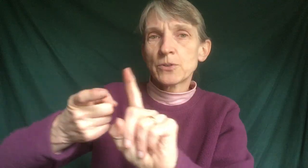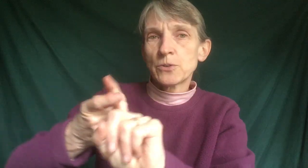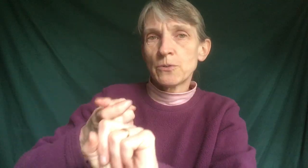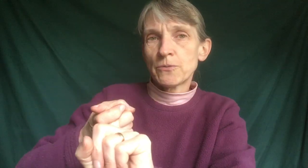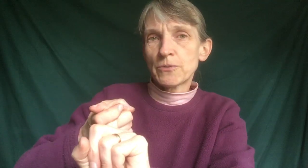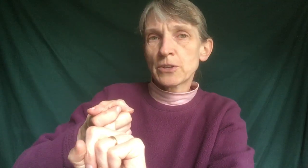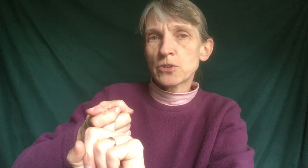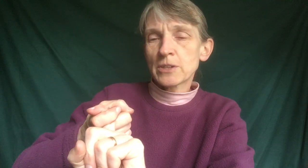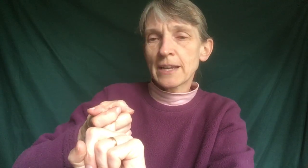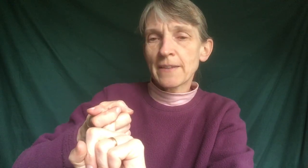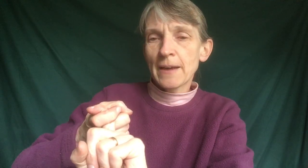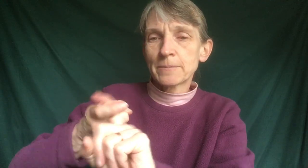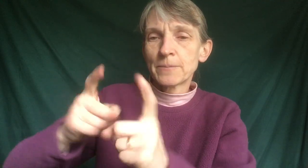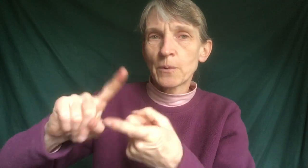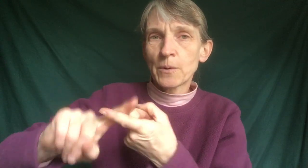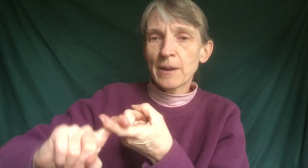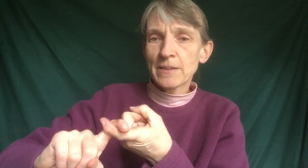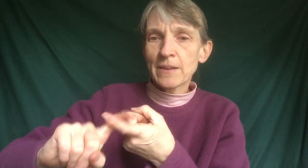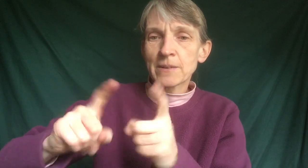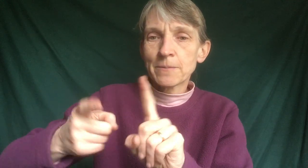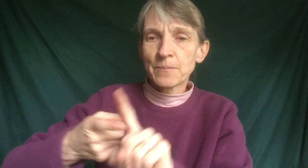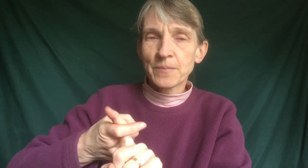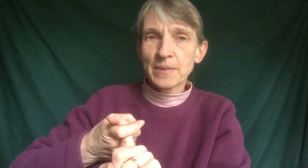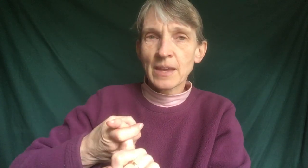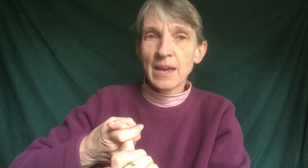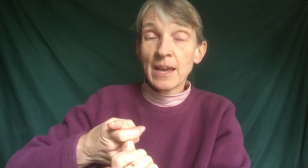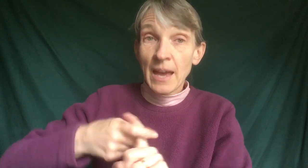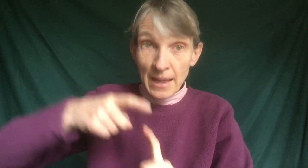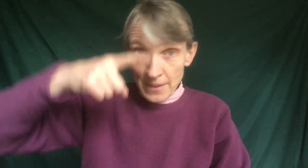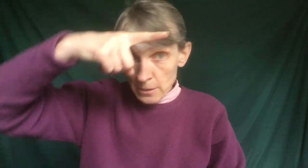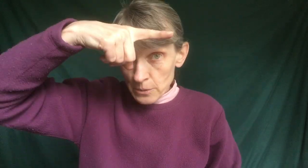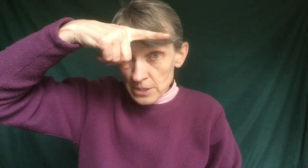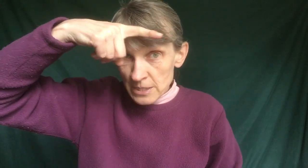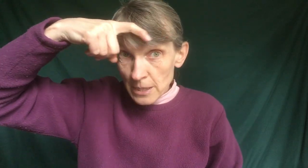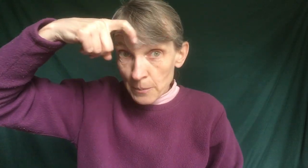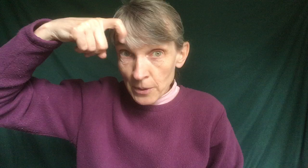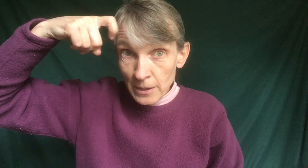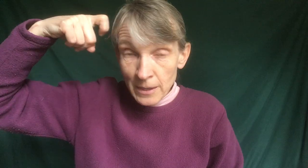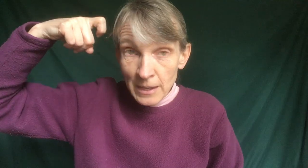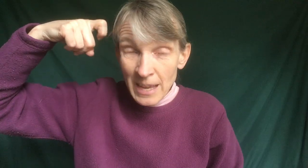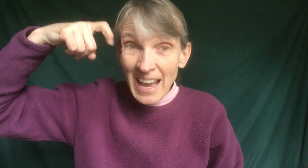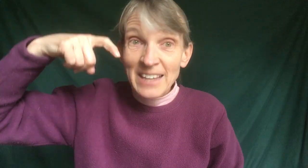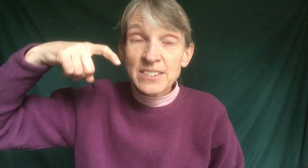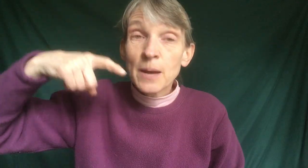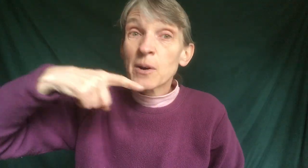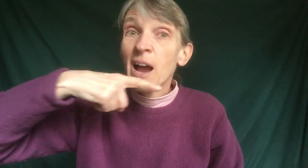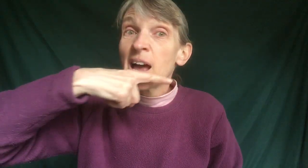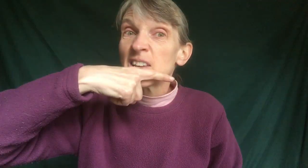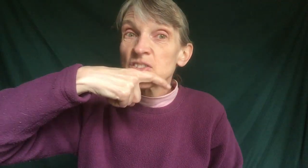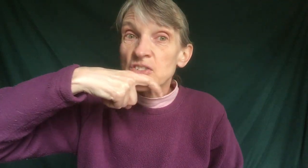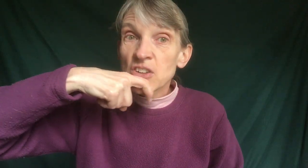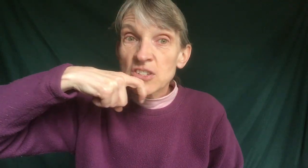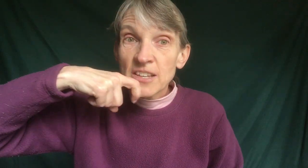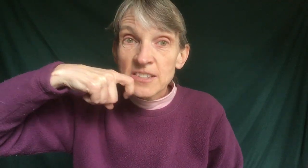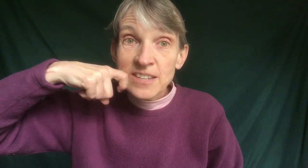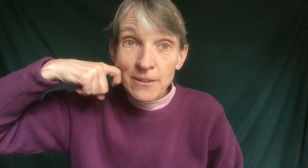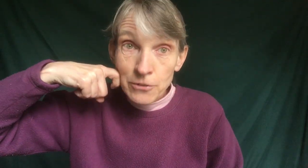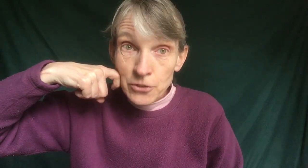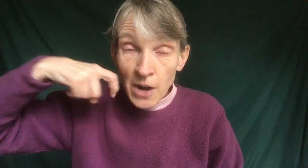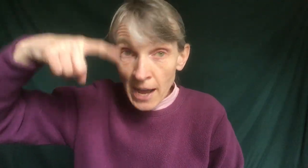two fingers hooked like that, one way and the other. Then it was summer, and summer is just like the sign for dry,